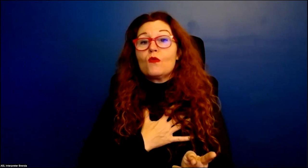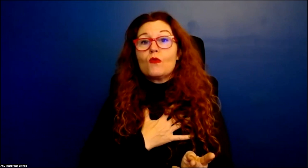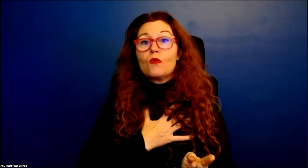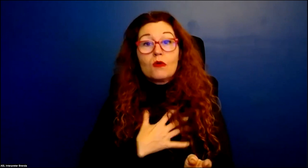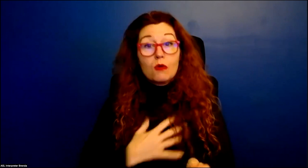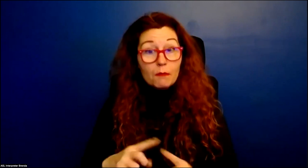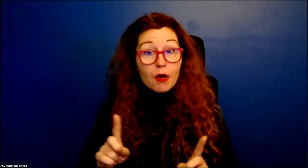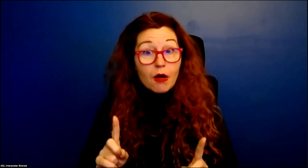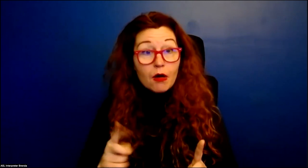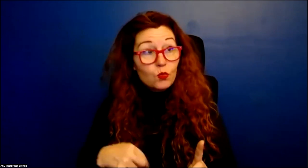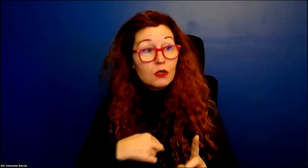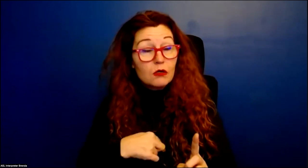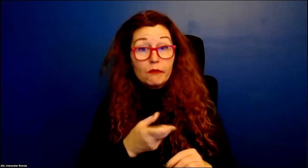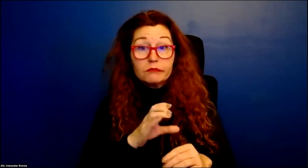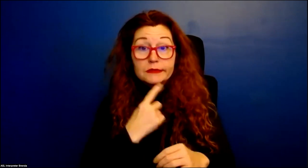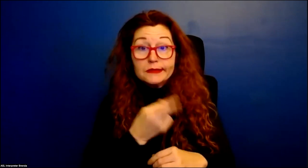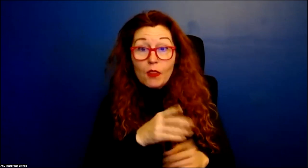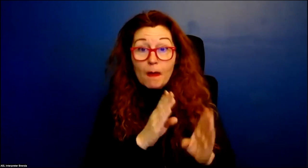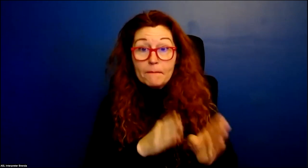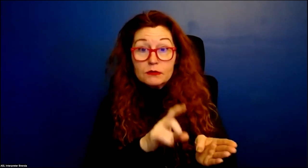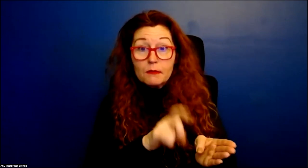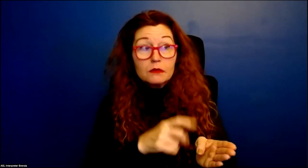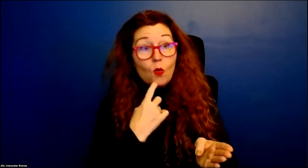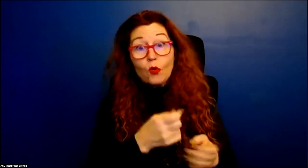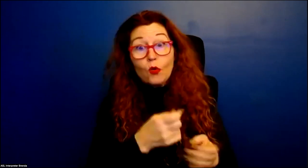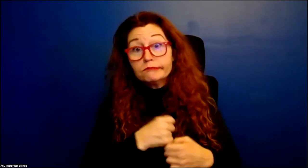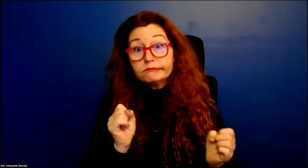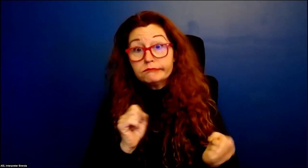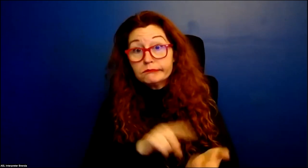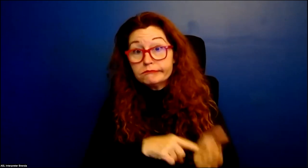pressure anyone else to say, okay, I'm going to disclose.